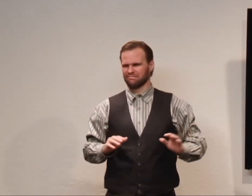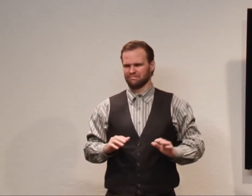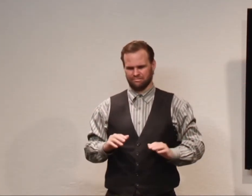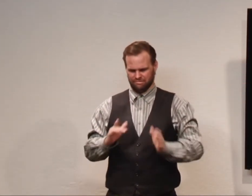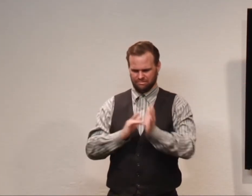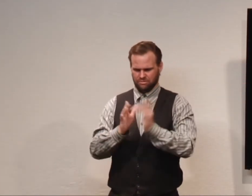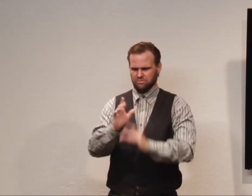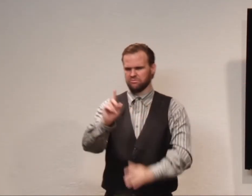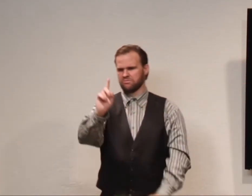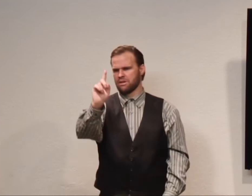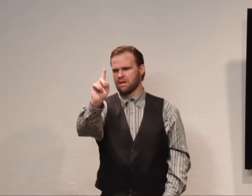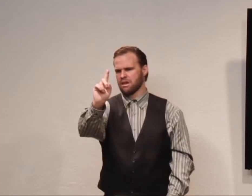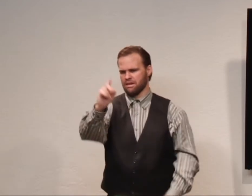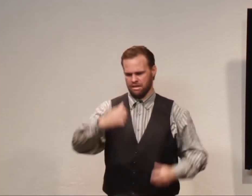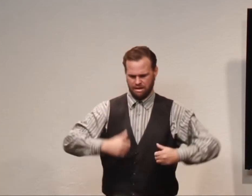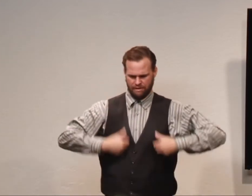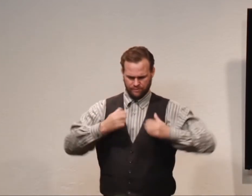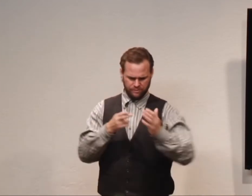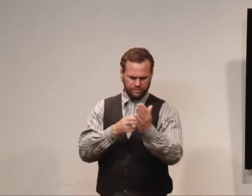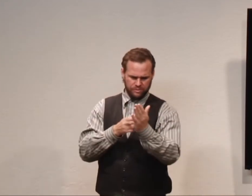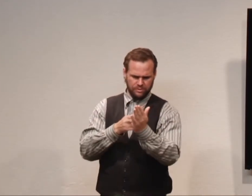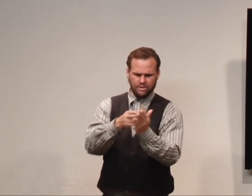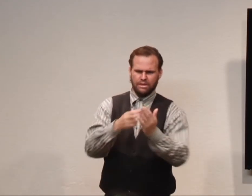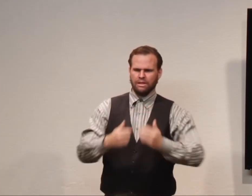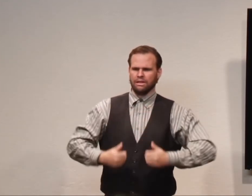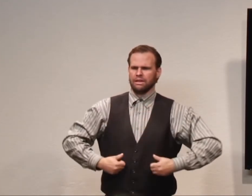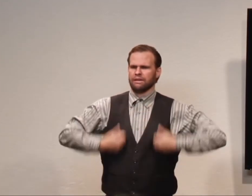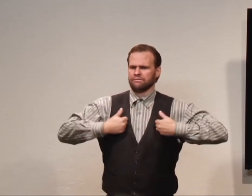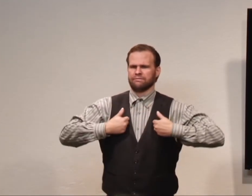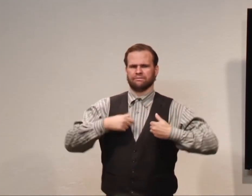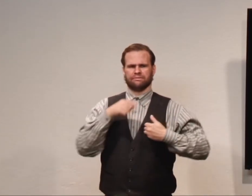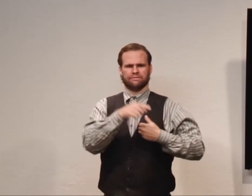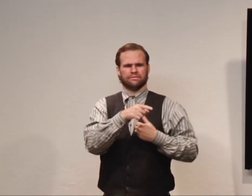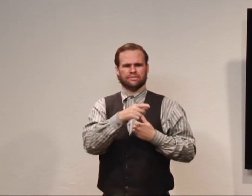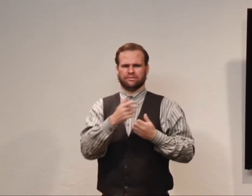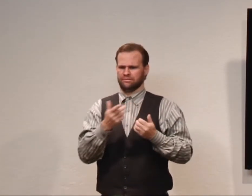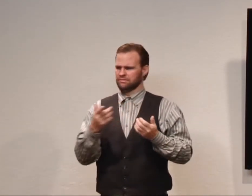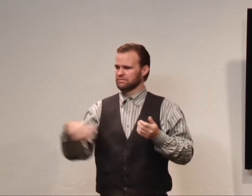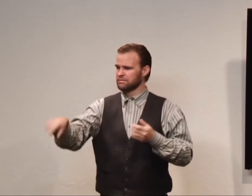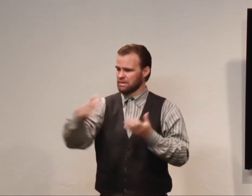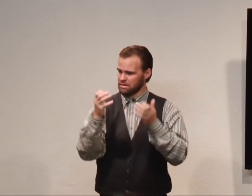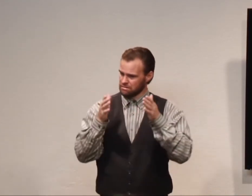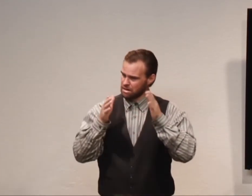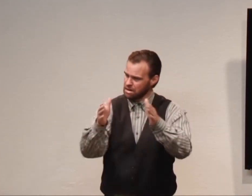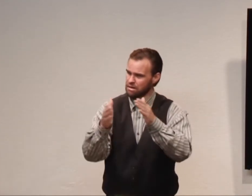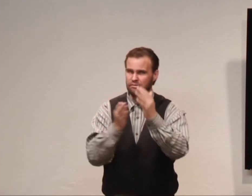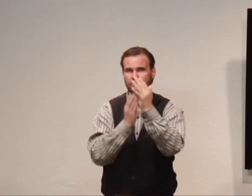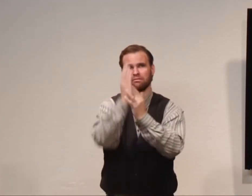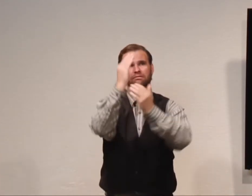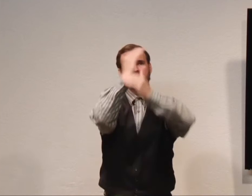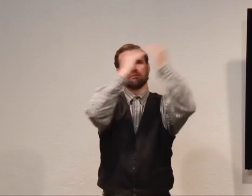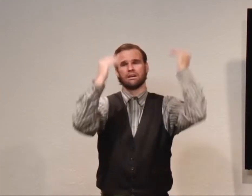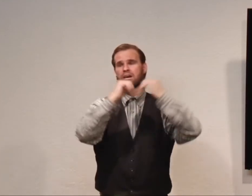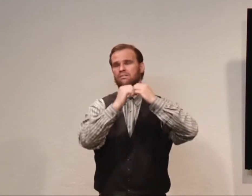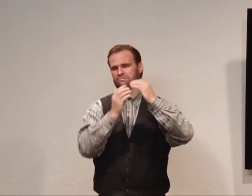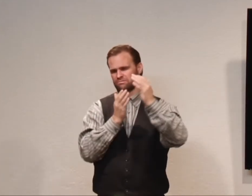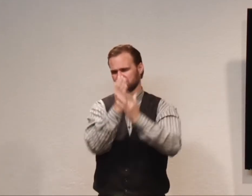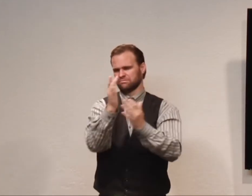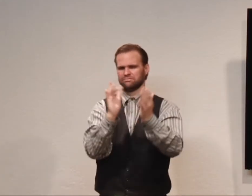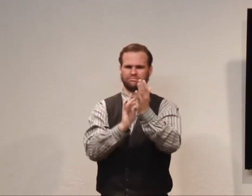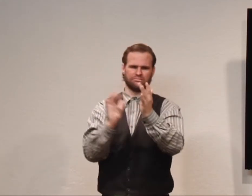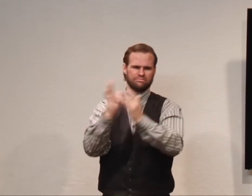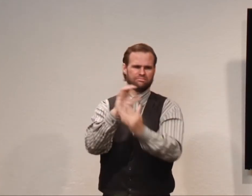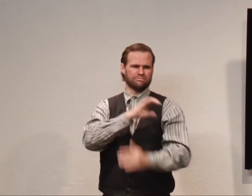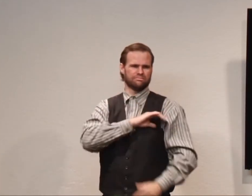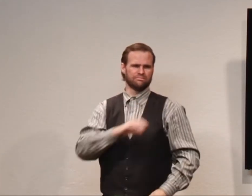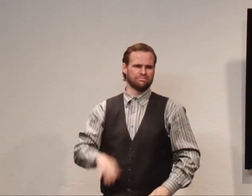Different religions, different ways to seek out God. Jesus is the one, the way, the truth, and the life. He's the only way to God the Father.